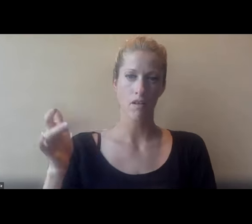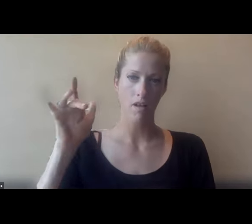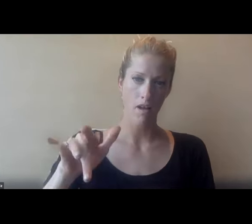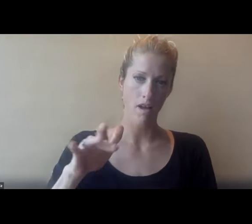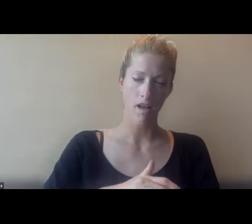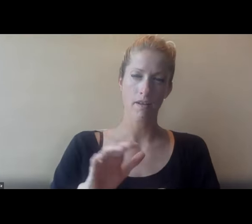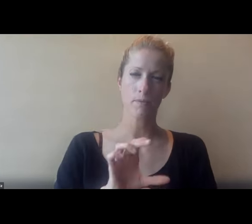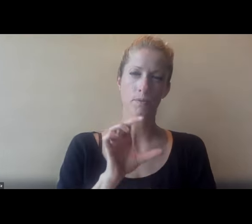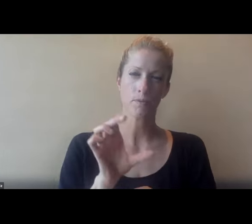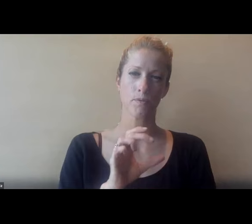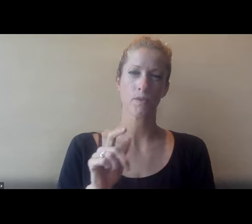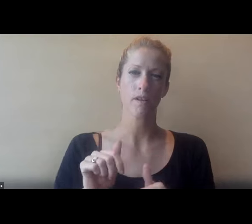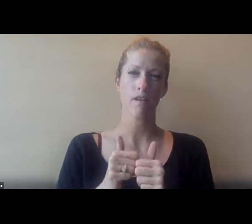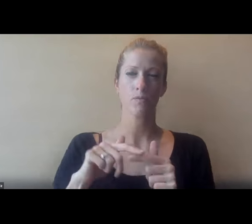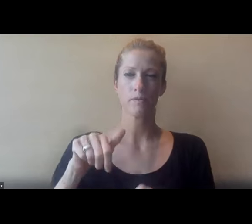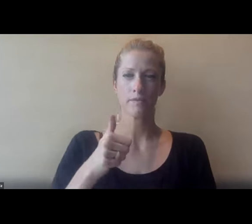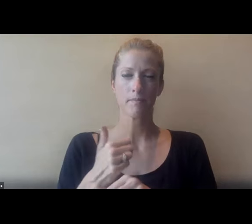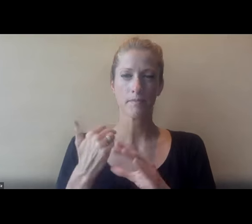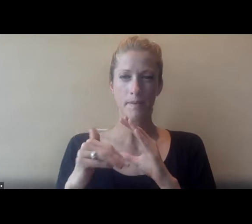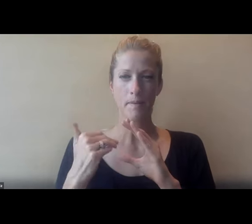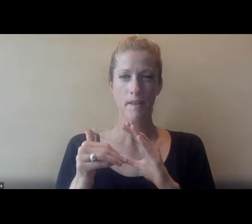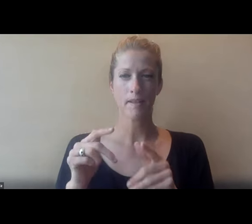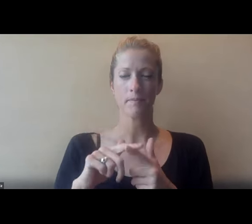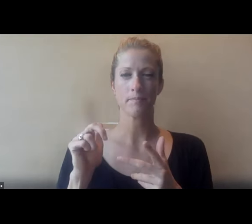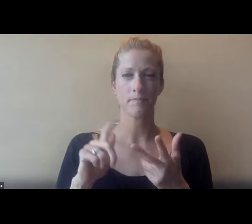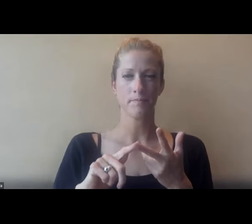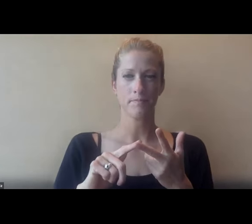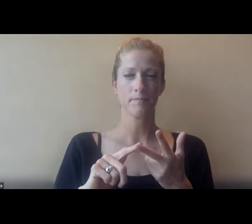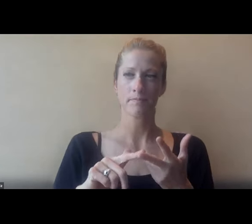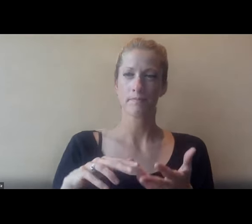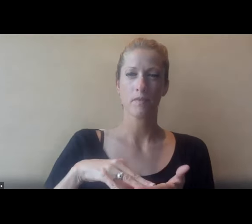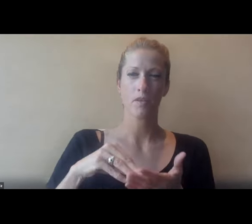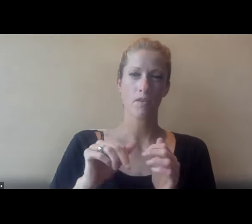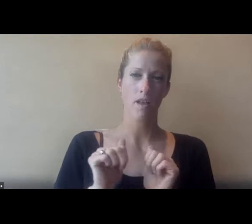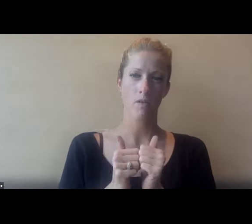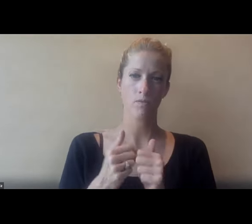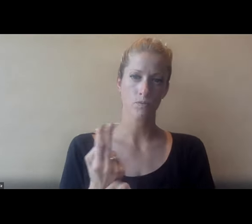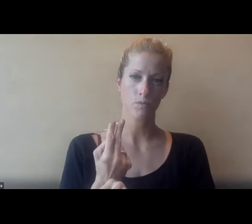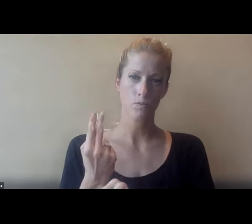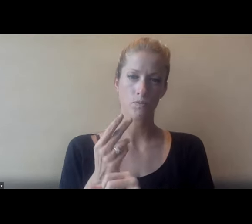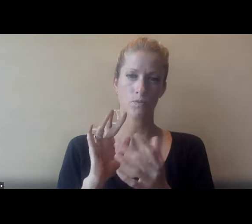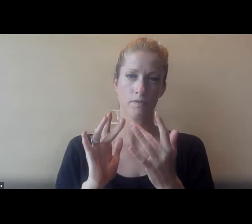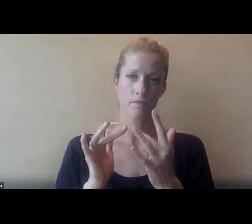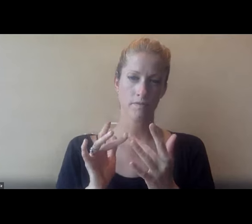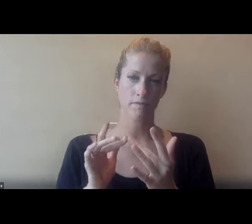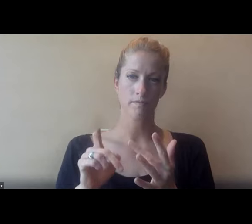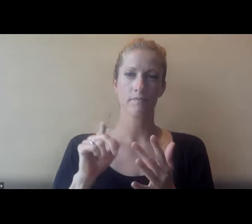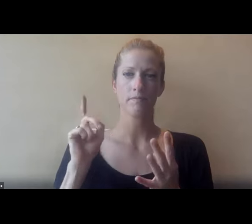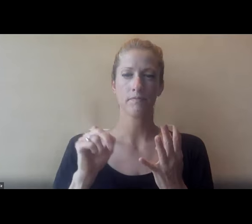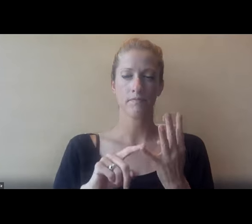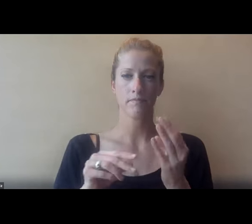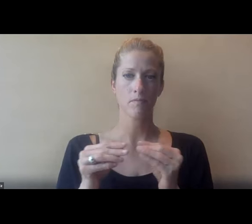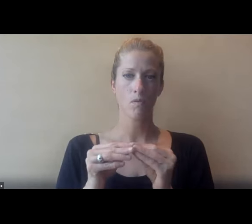to establishing email, to learning how to use the internet. And then more